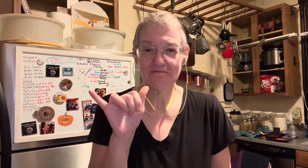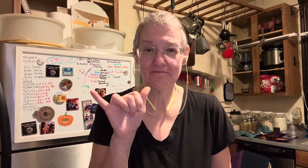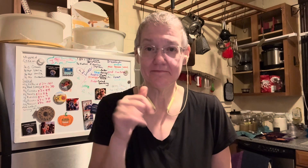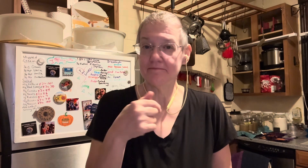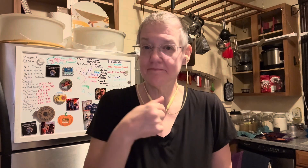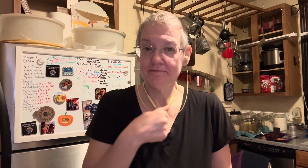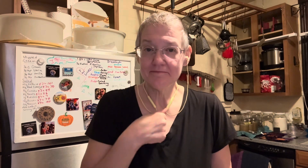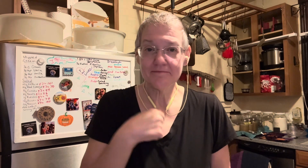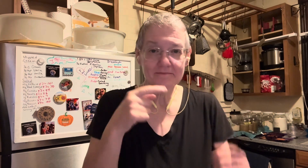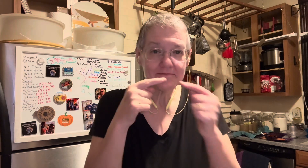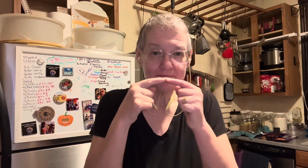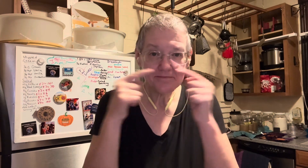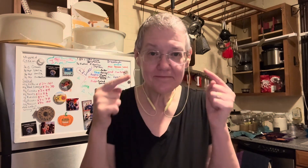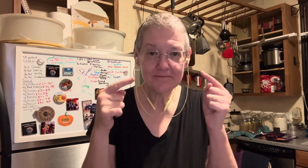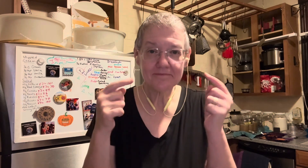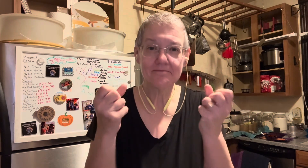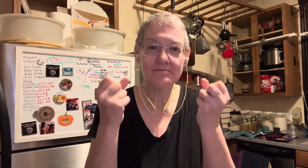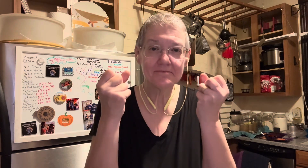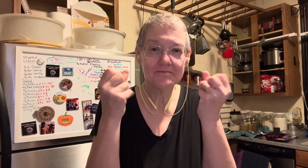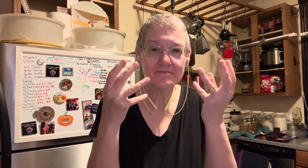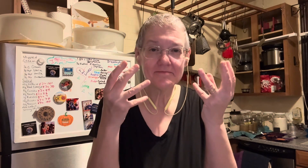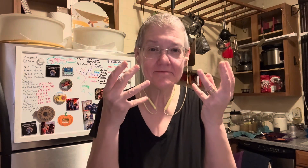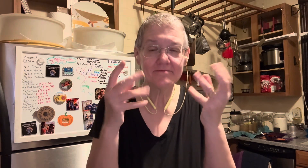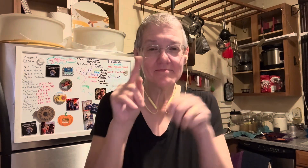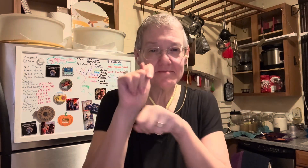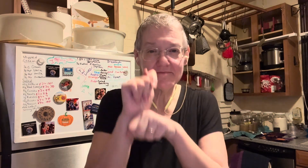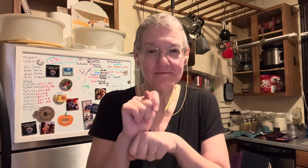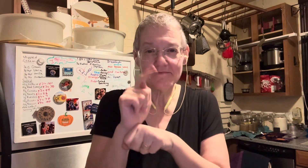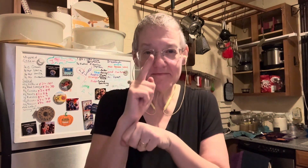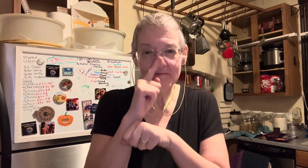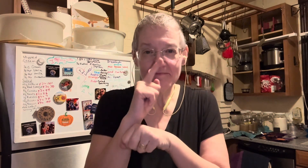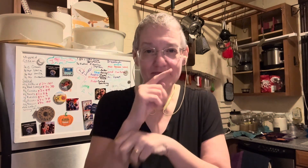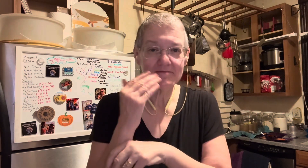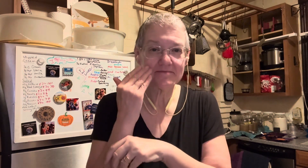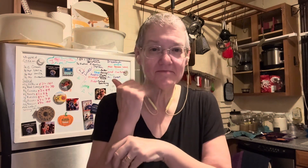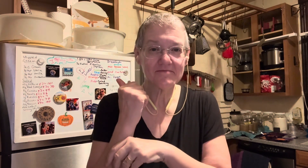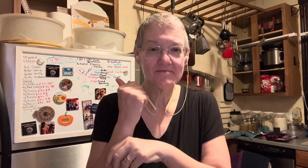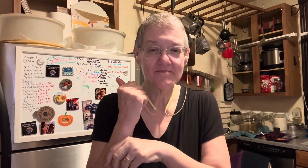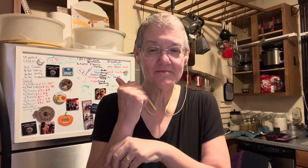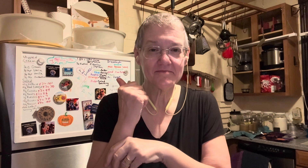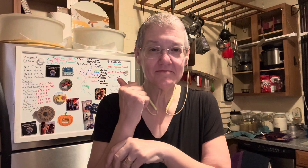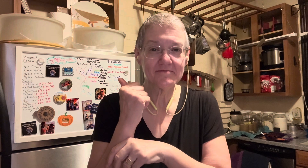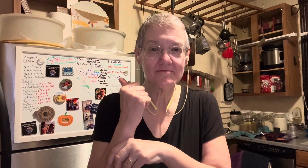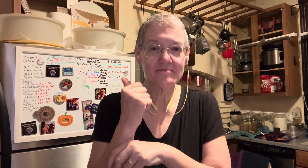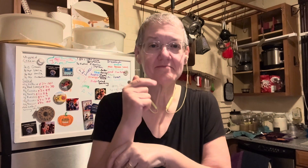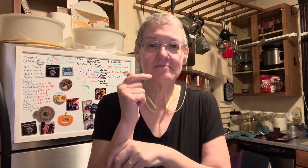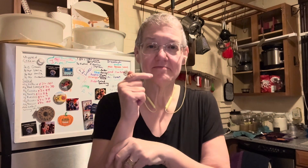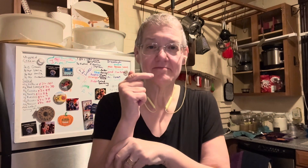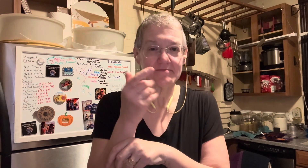I'll eat the gelatin too. I'm allergic to a lot of just traditional artificial sweeteners